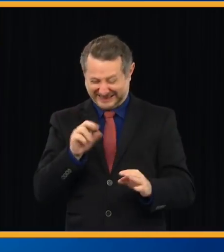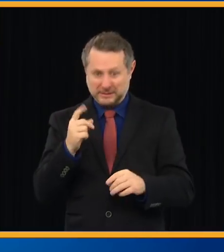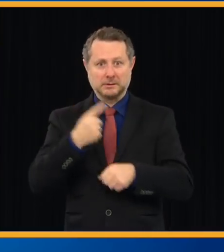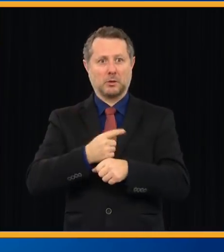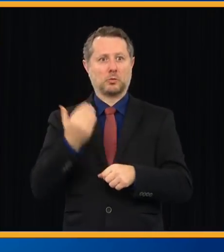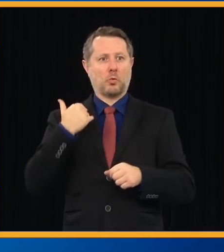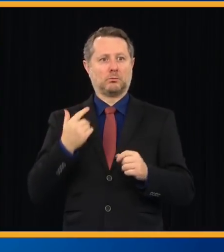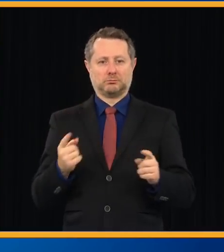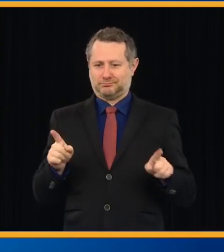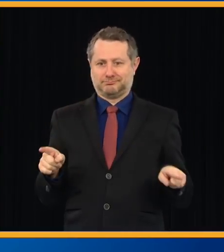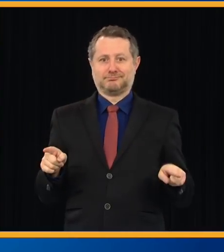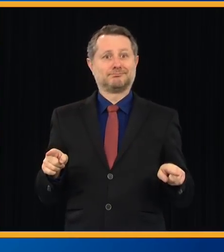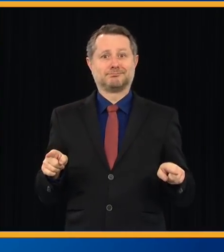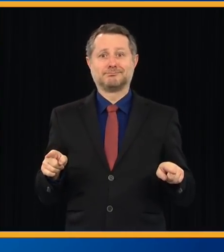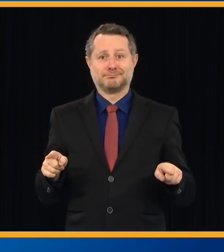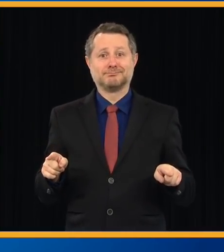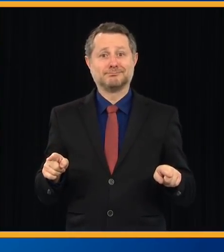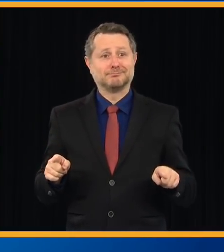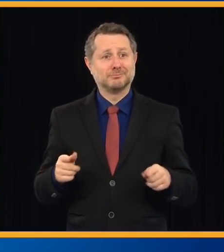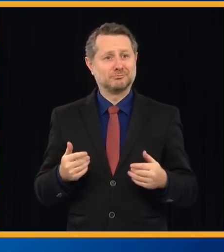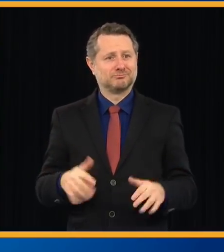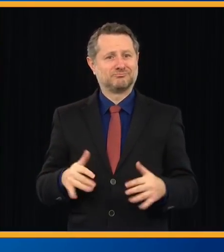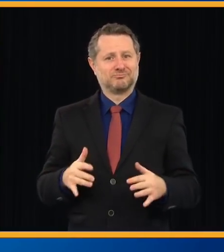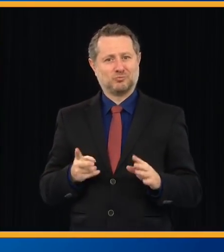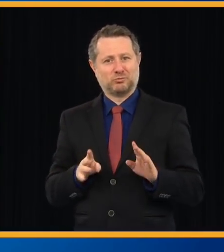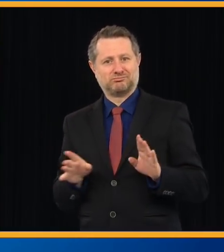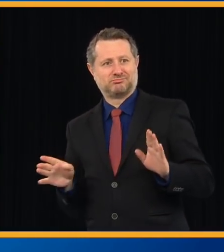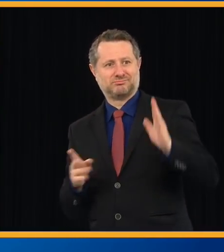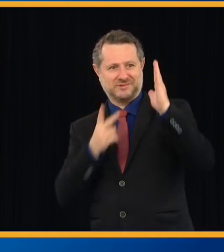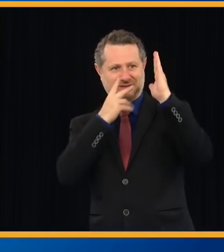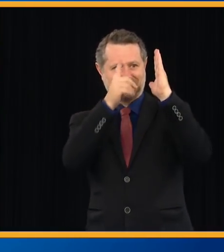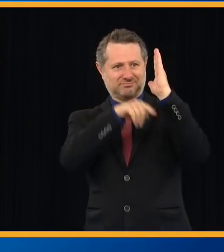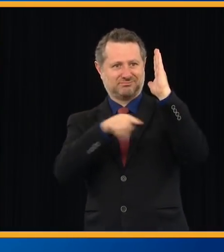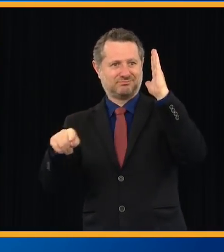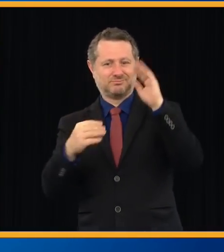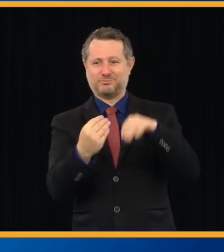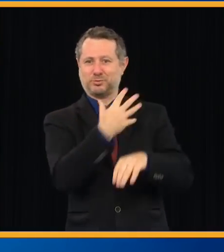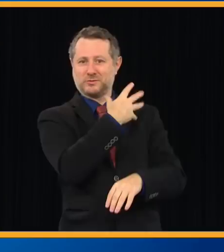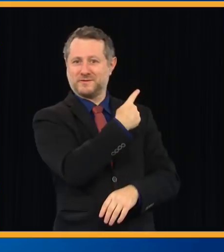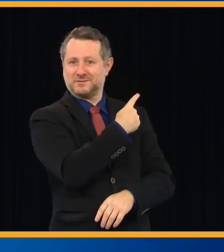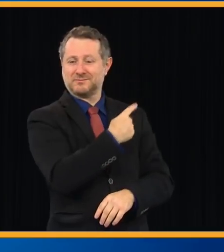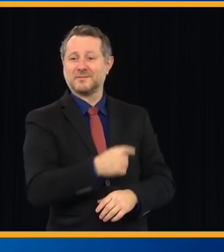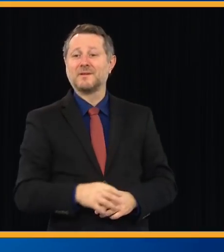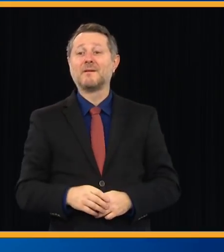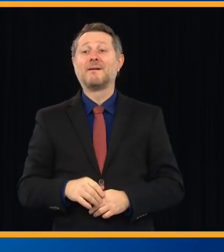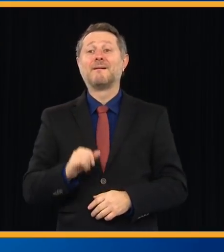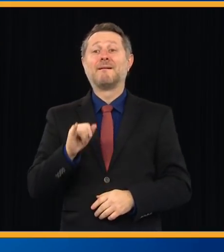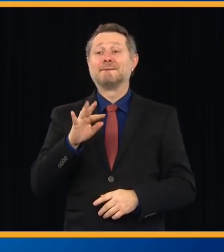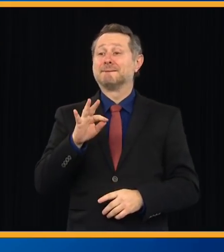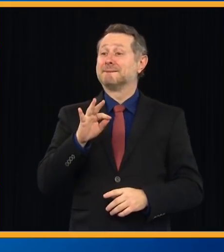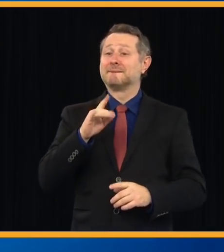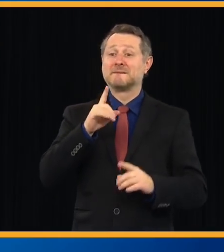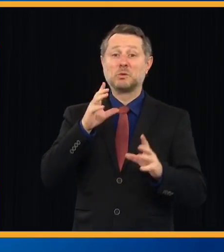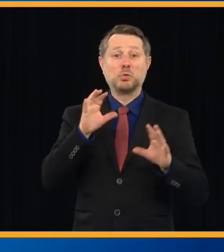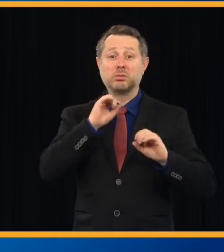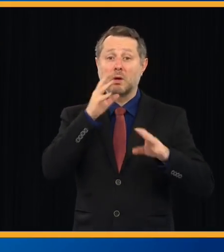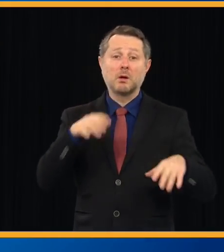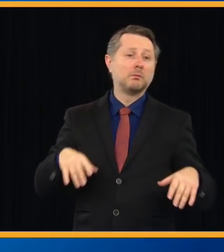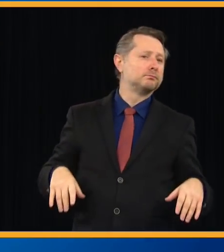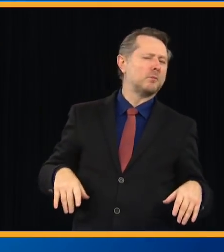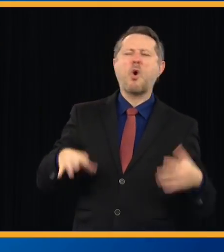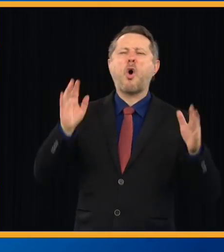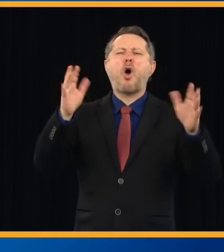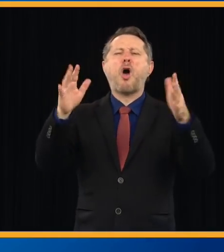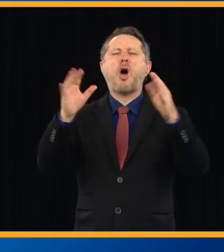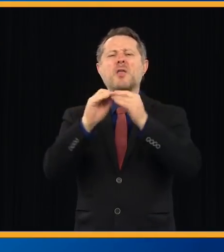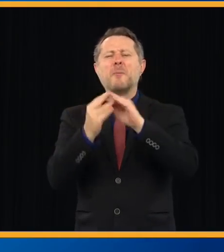That number would have just continued to go straight up. And that's why all the projections,